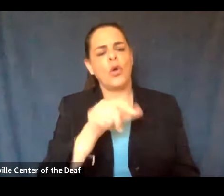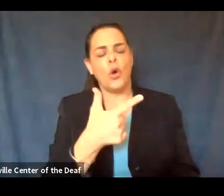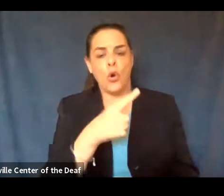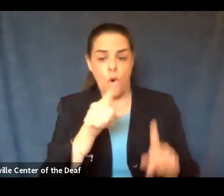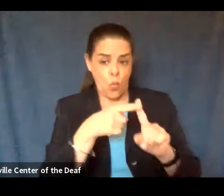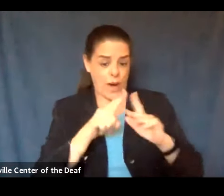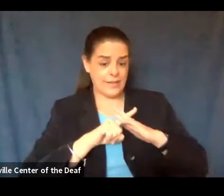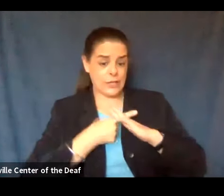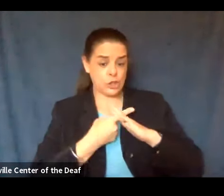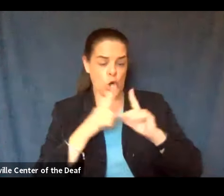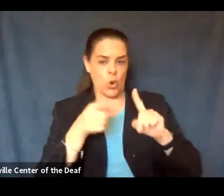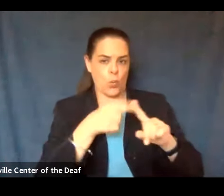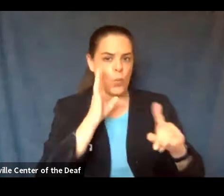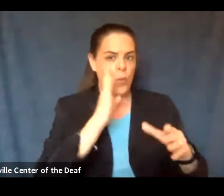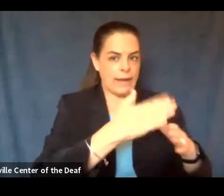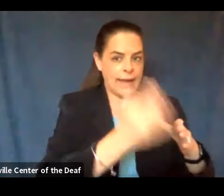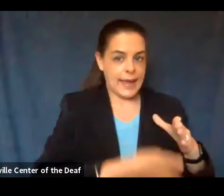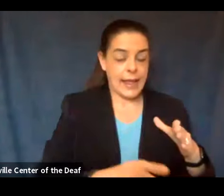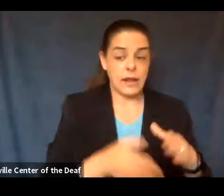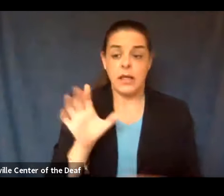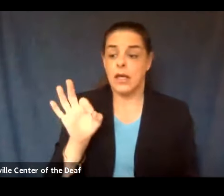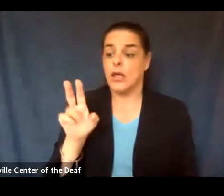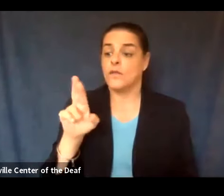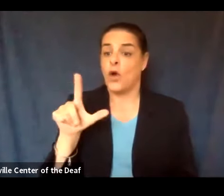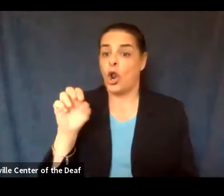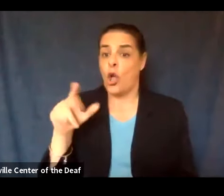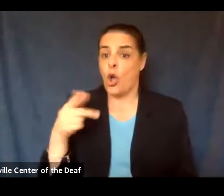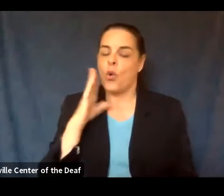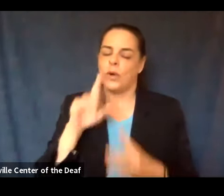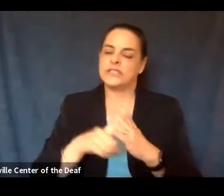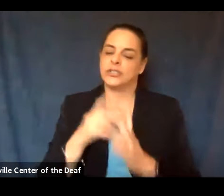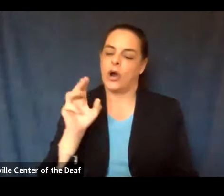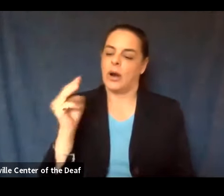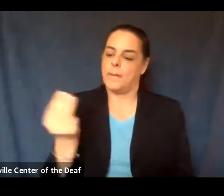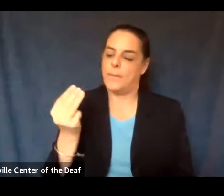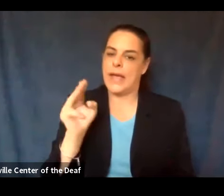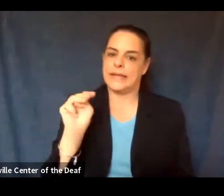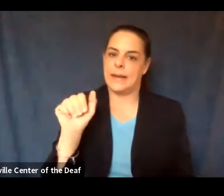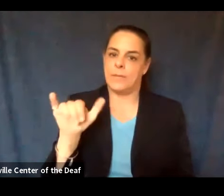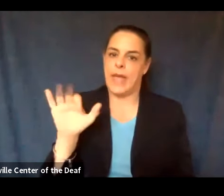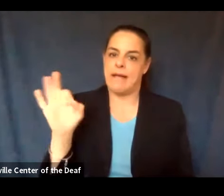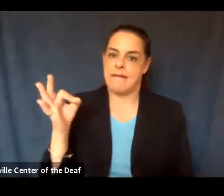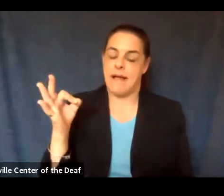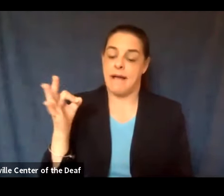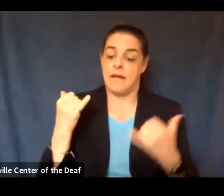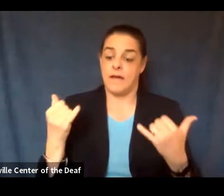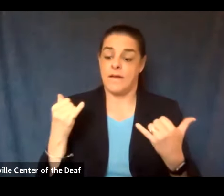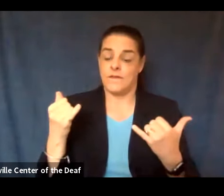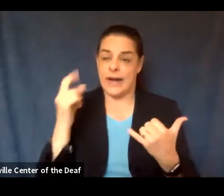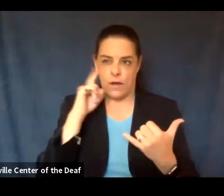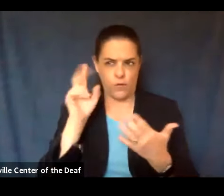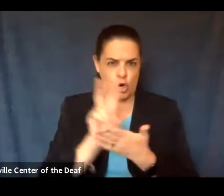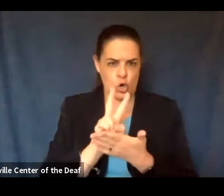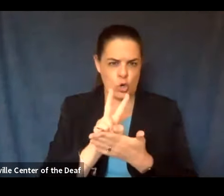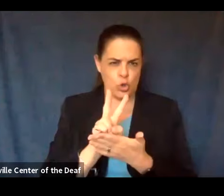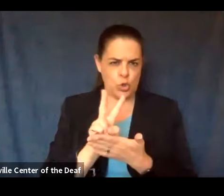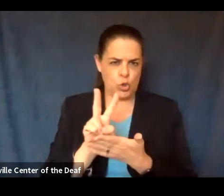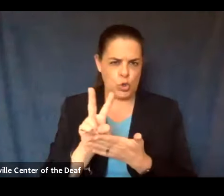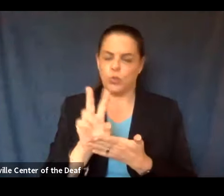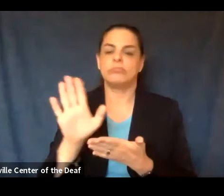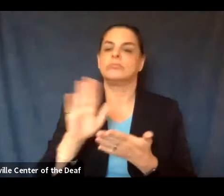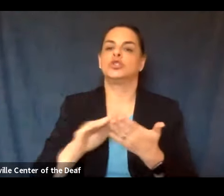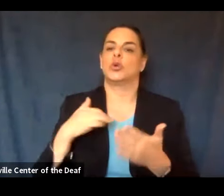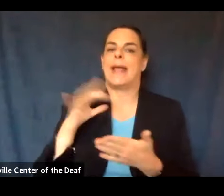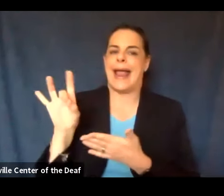over? So furlough begins Monday, May 9th. And right now the set is for 2 weeks or 8 weeks,